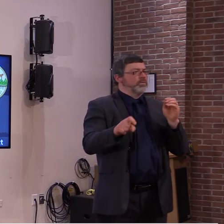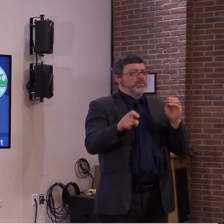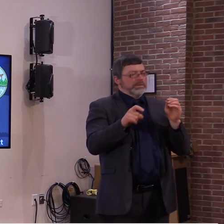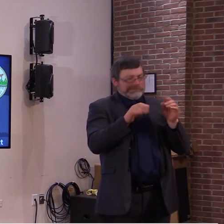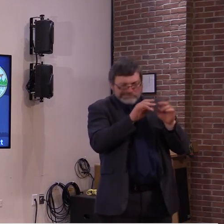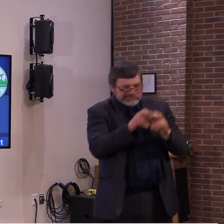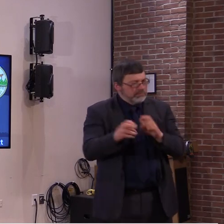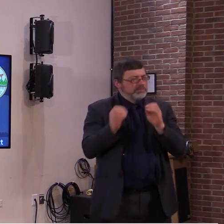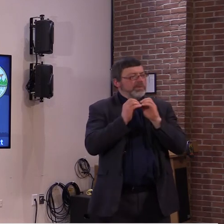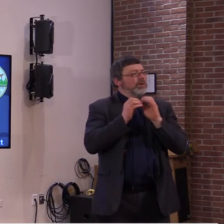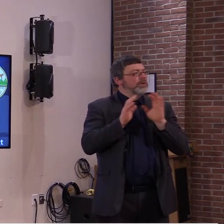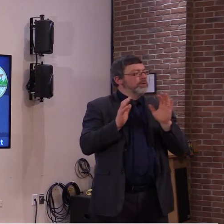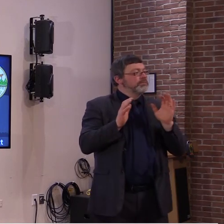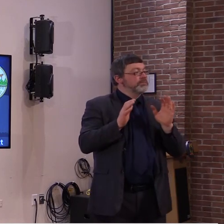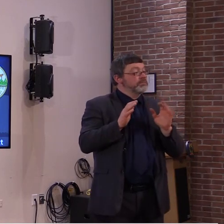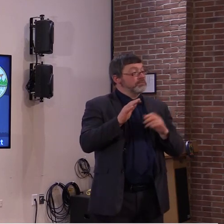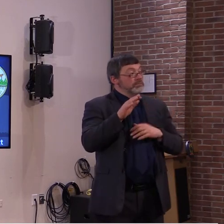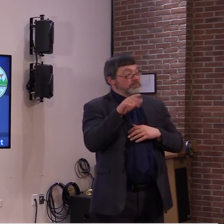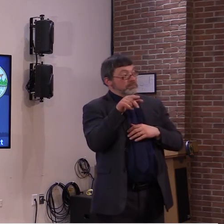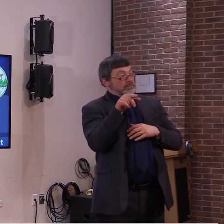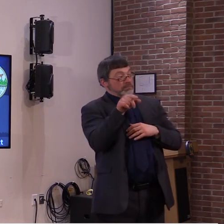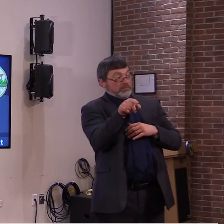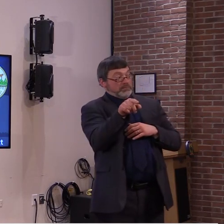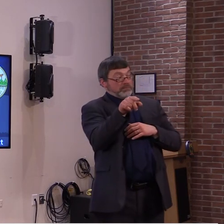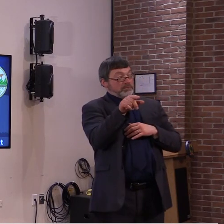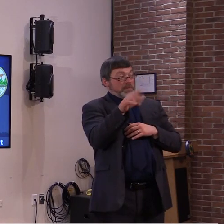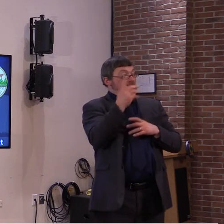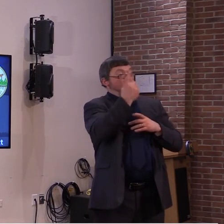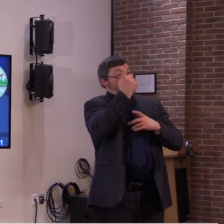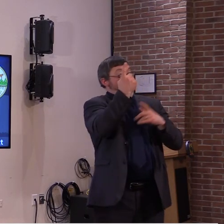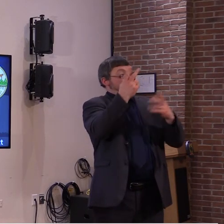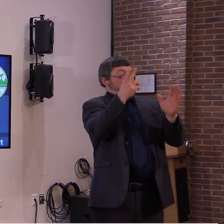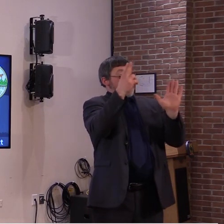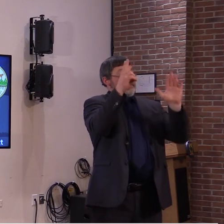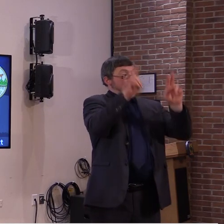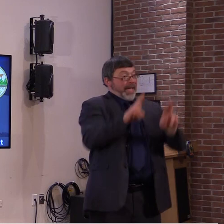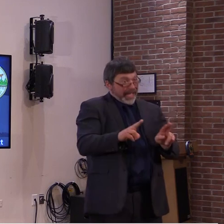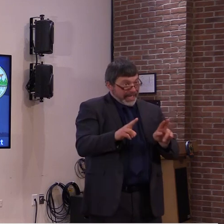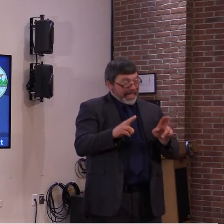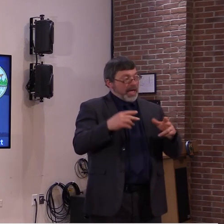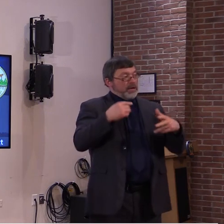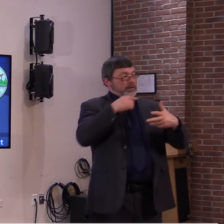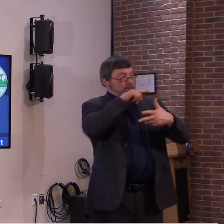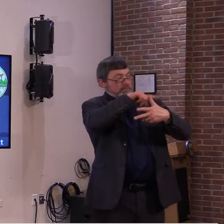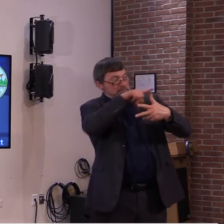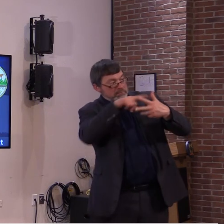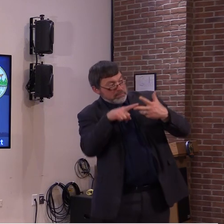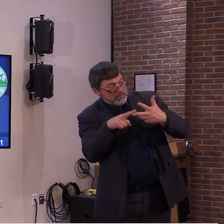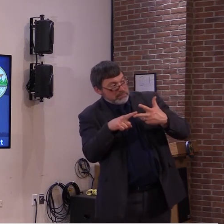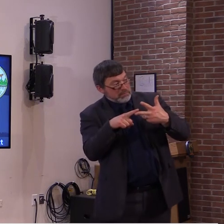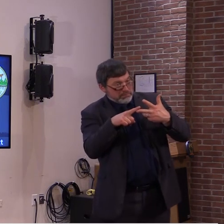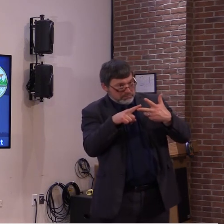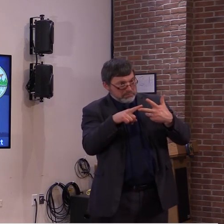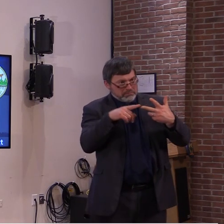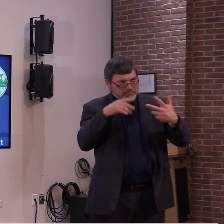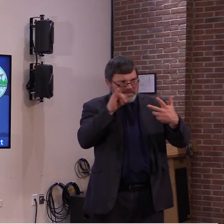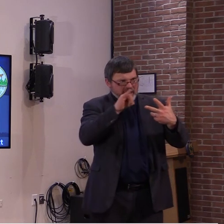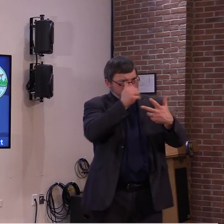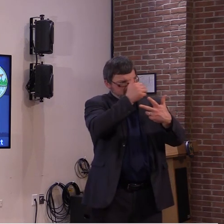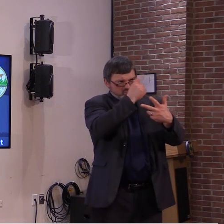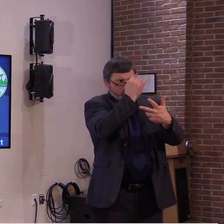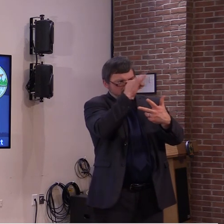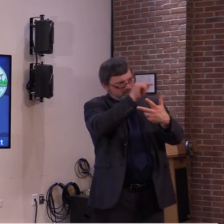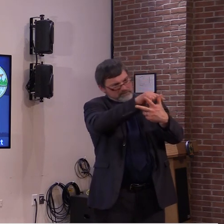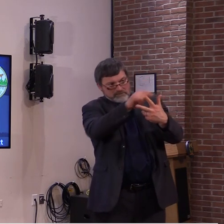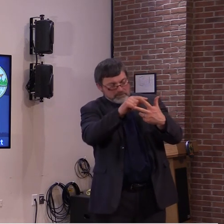in any of those programs would be eligible to receive the $300 if they are eligible to receive